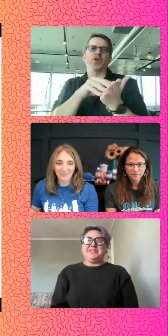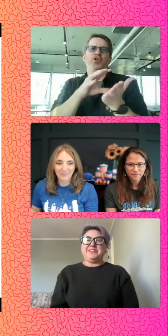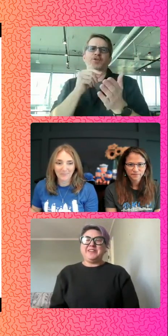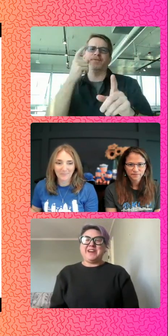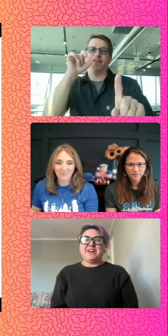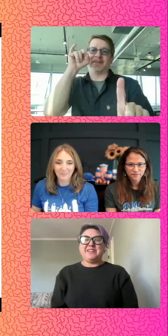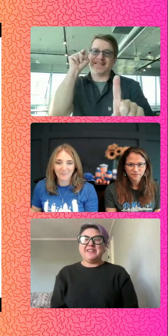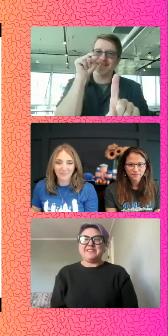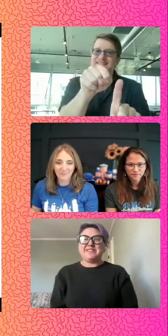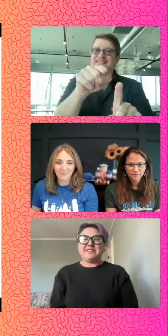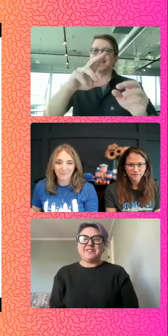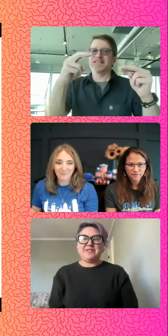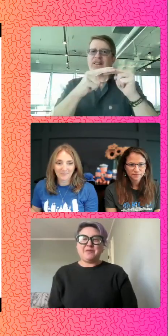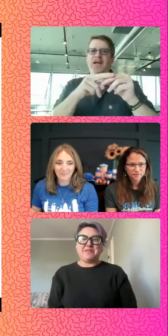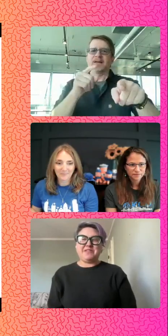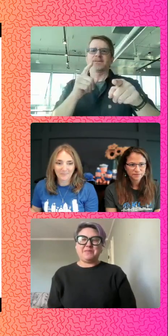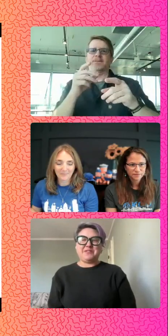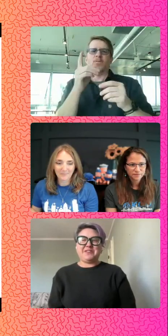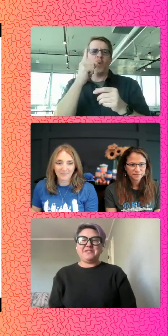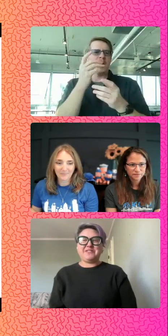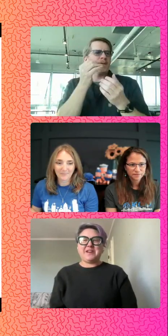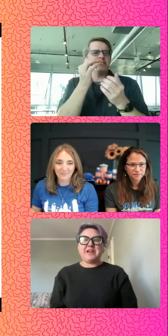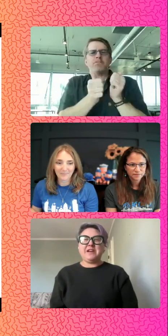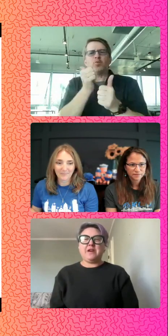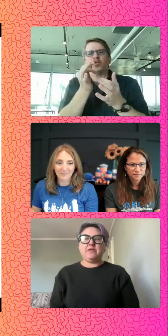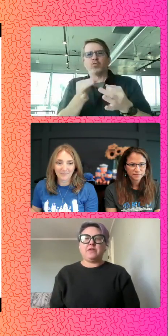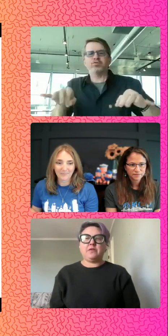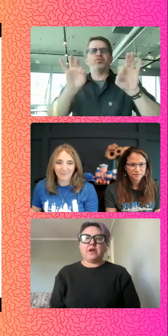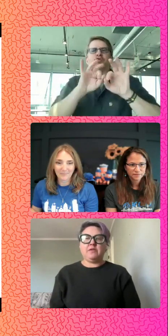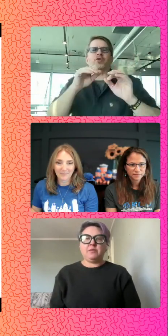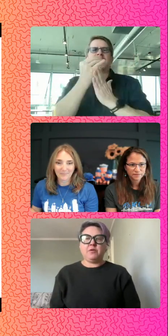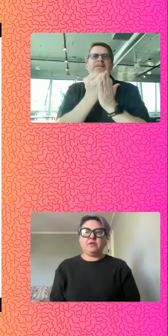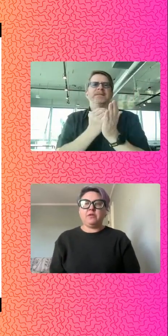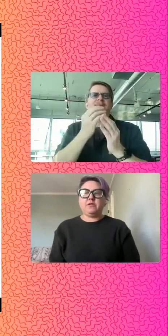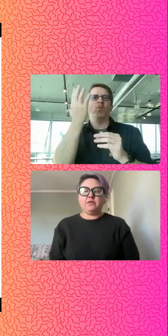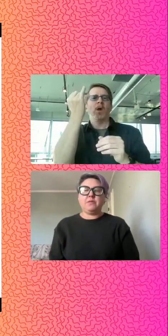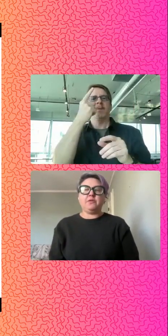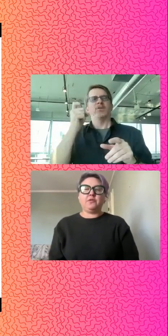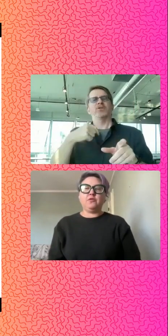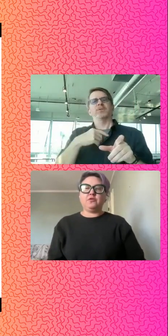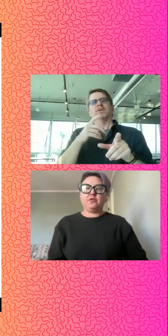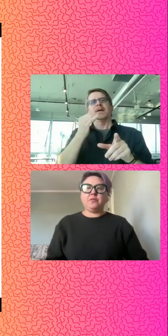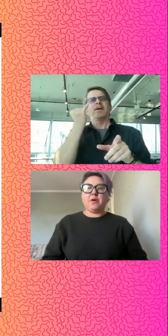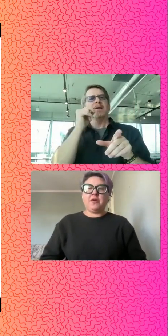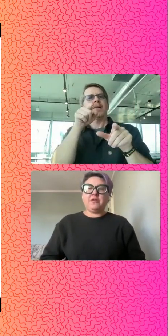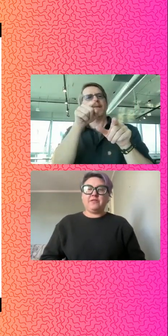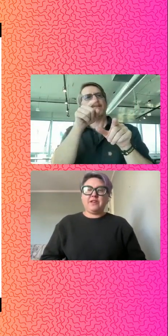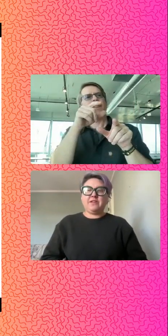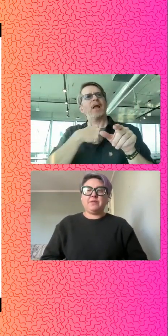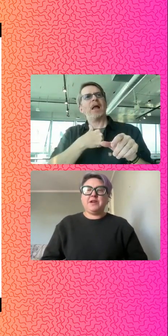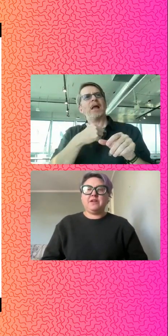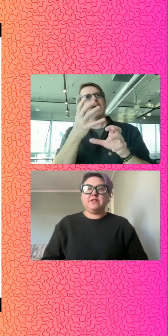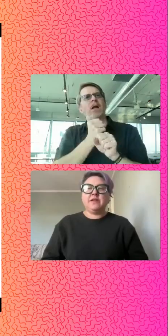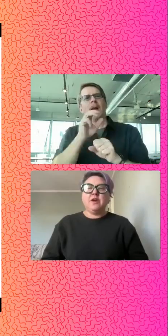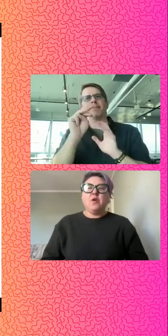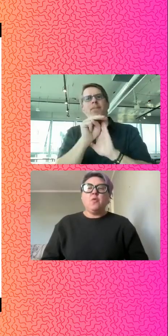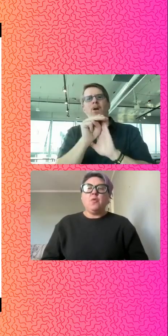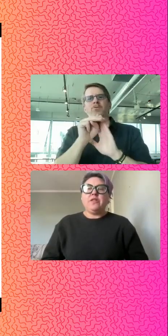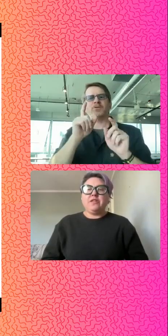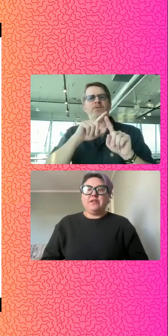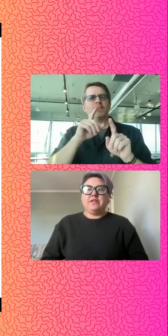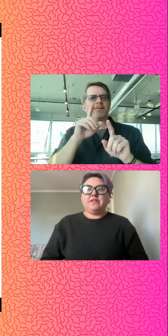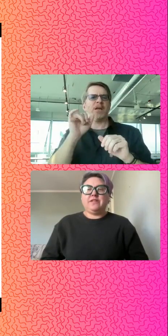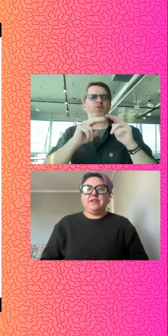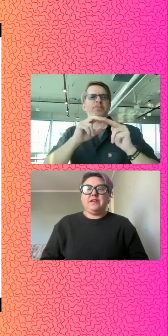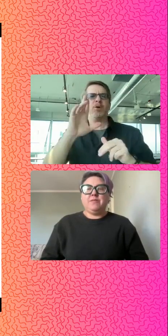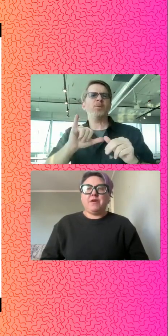Thank you. So yeah, lessons learned from this particular slide. This was kind of important. This was the most crucial part of things, because